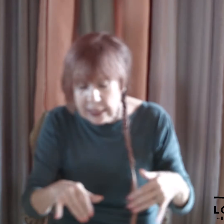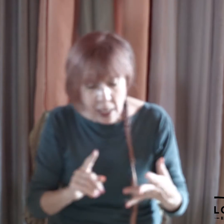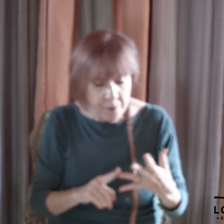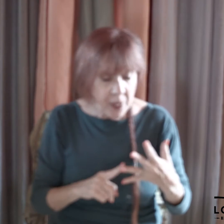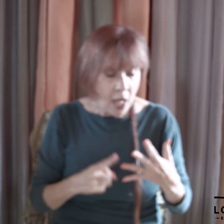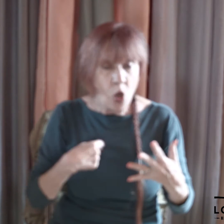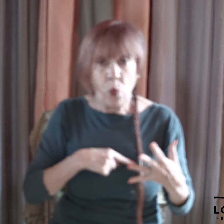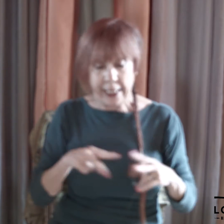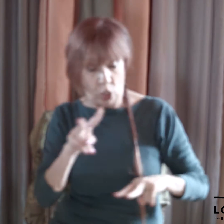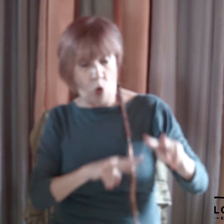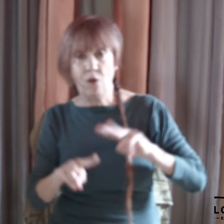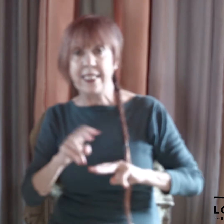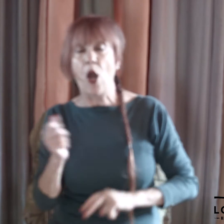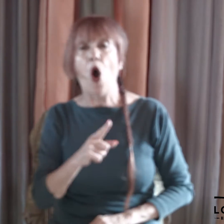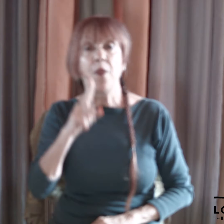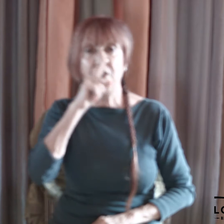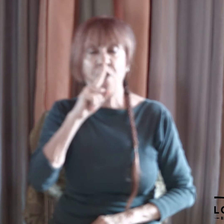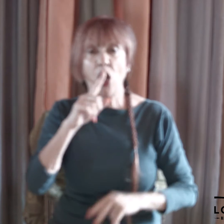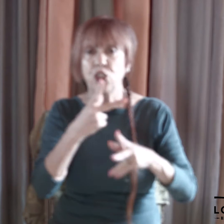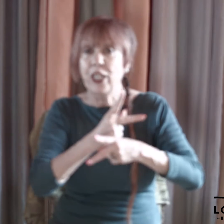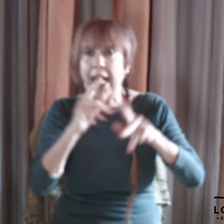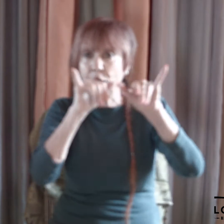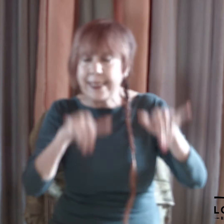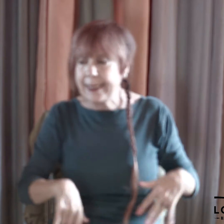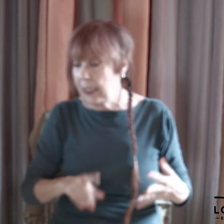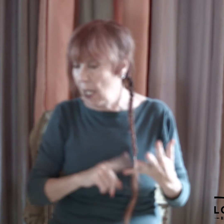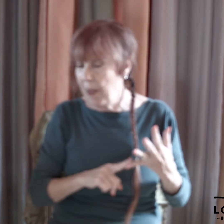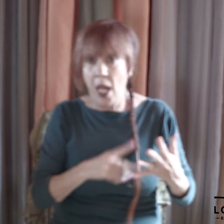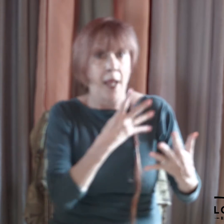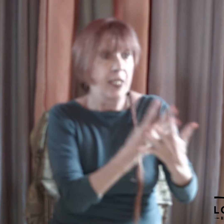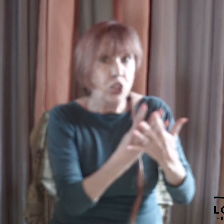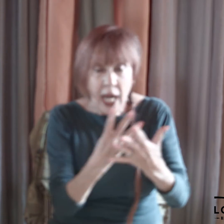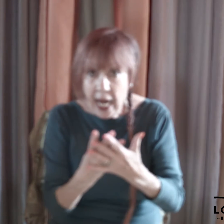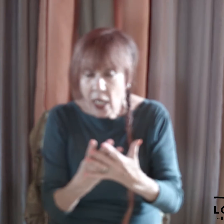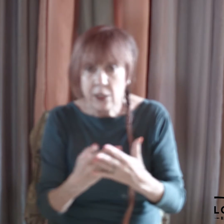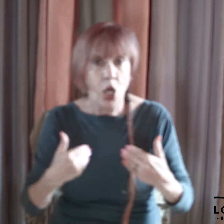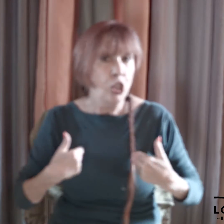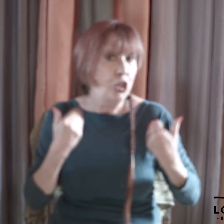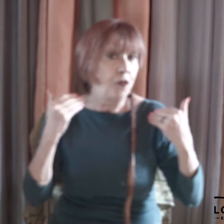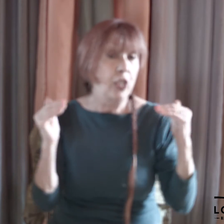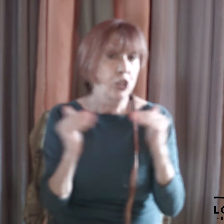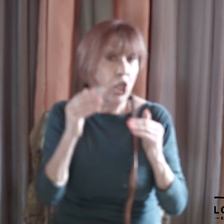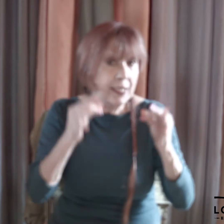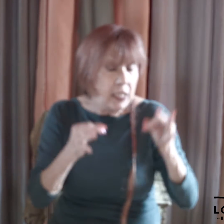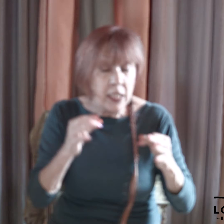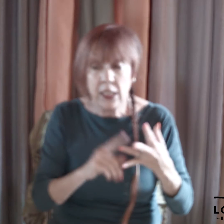We oversee all the foster care system. We oversee the jails and juvenile justice,